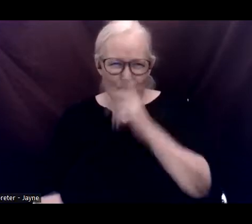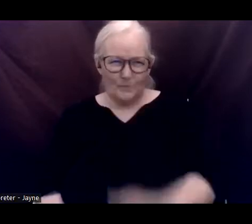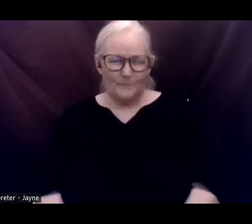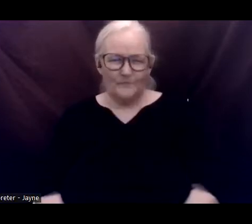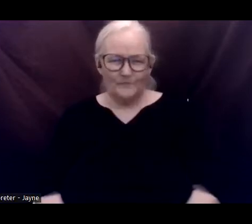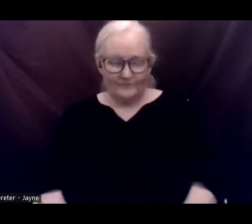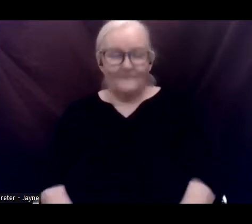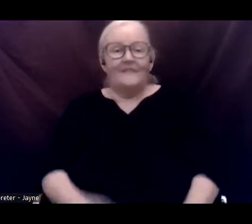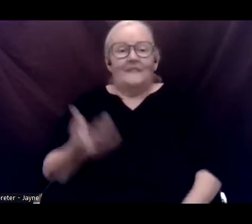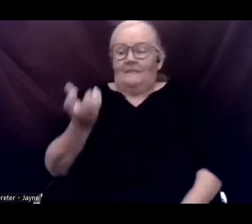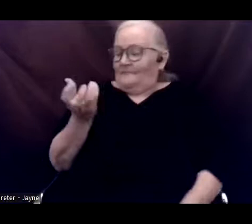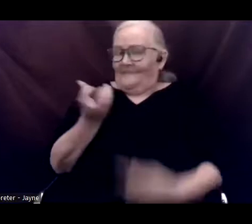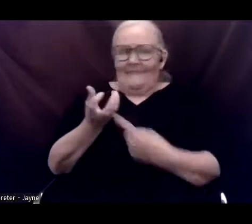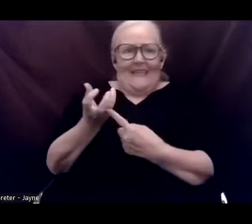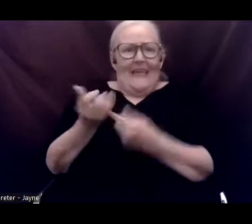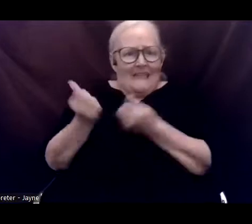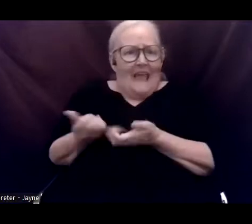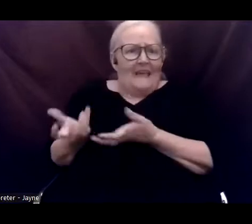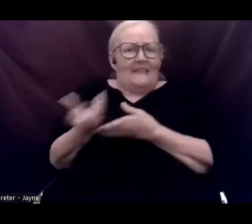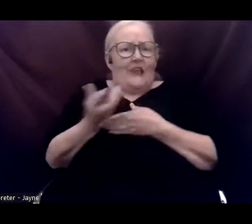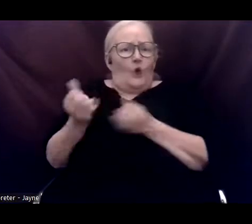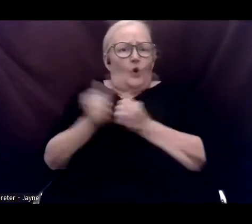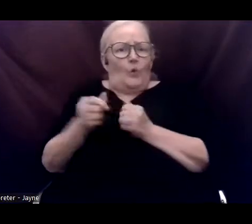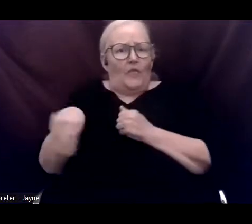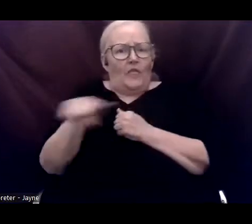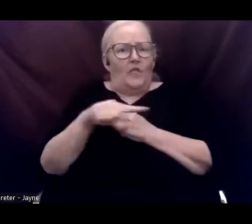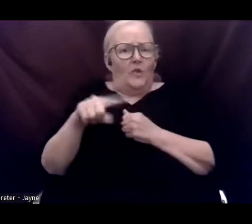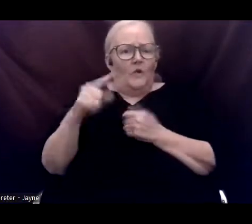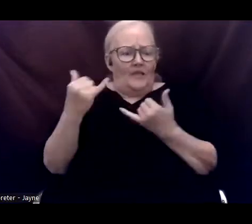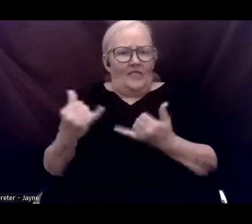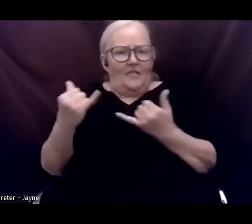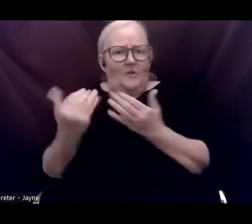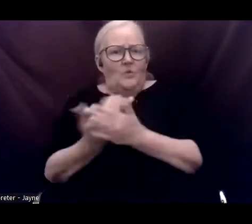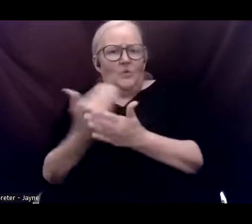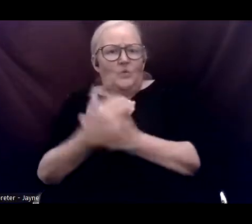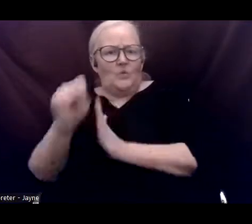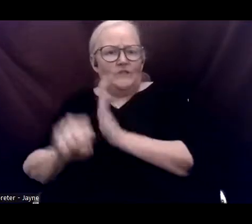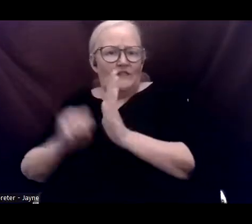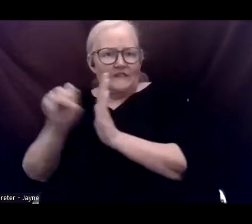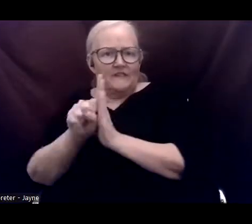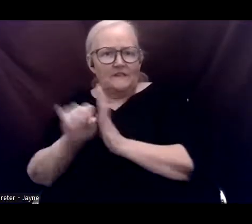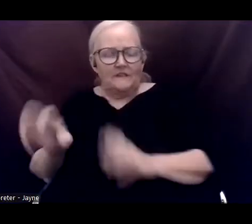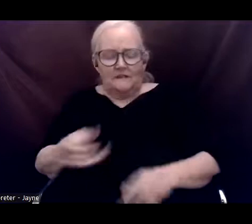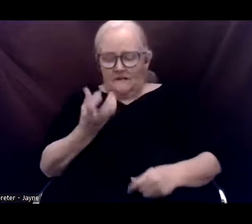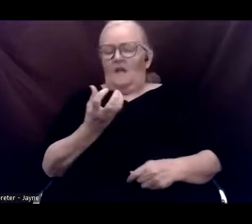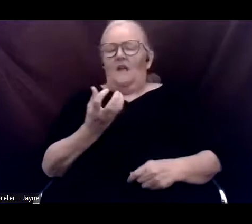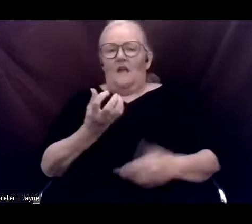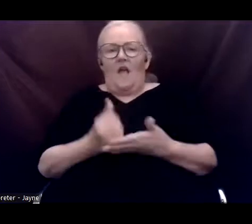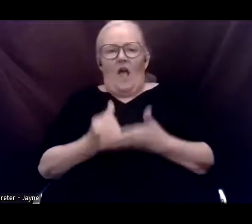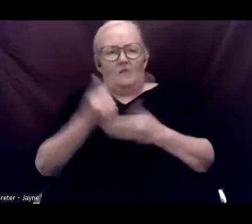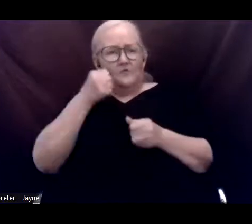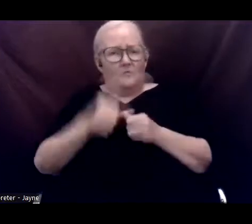Carry this working with you in the season to come as a reminder of your own